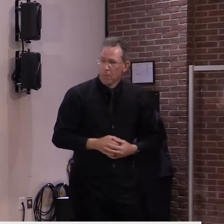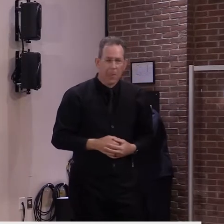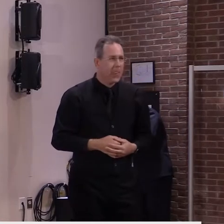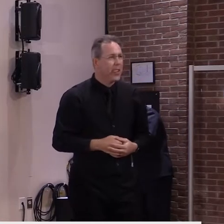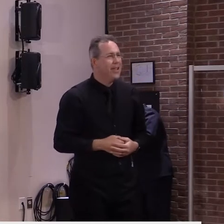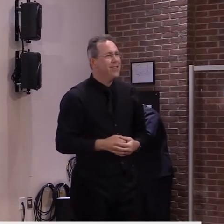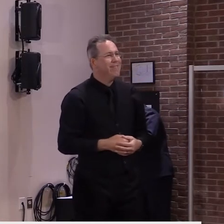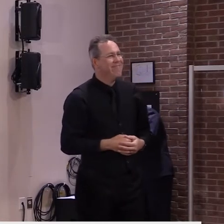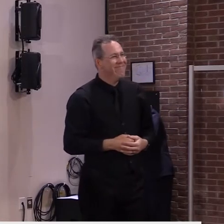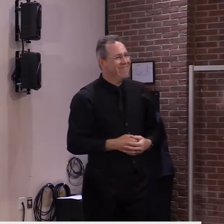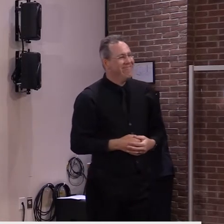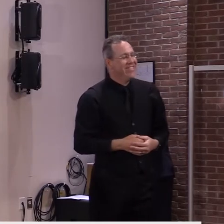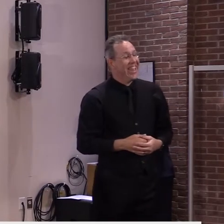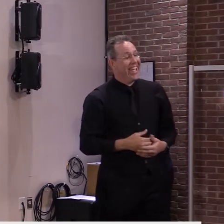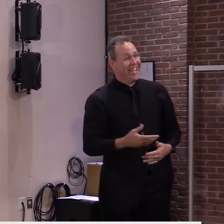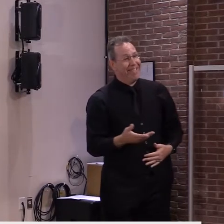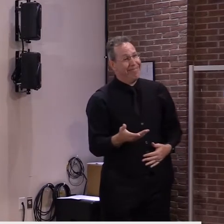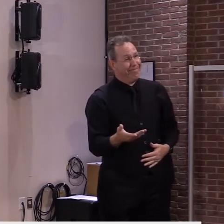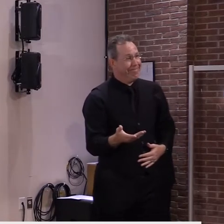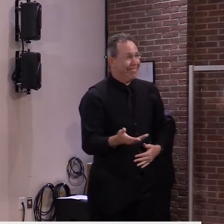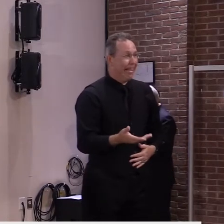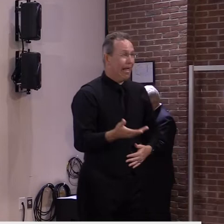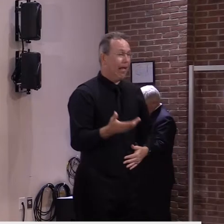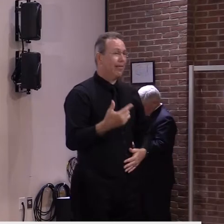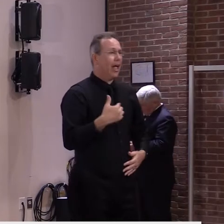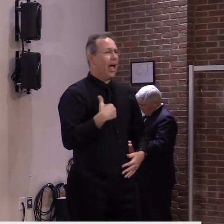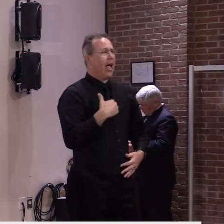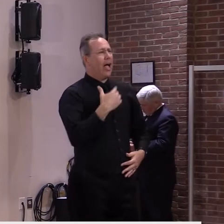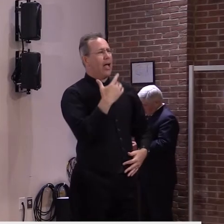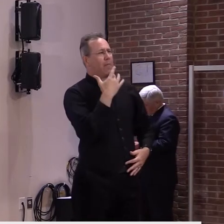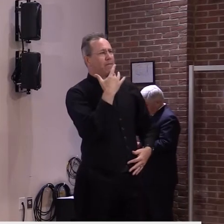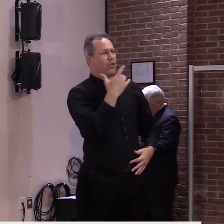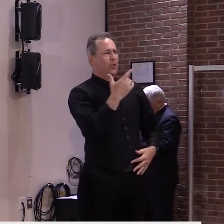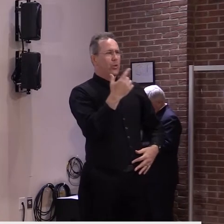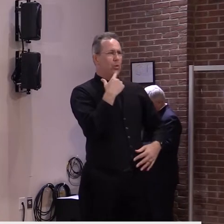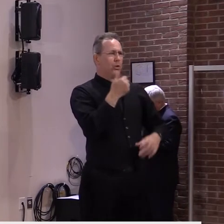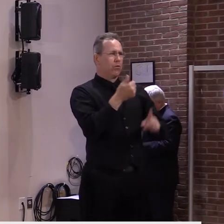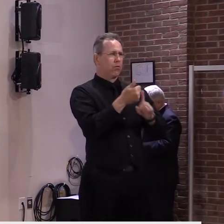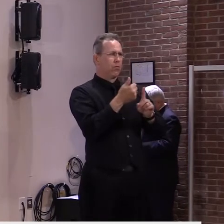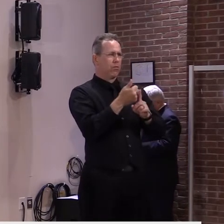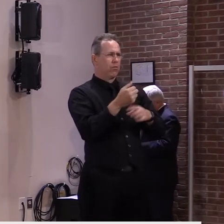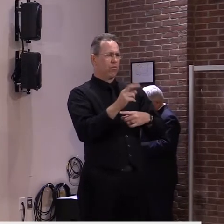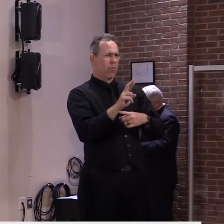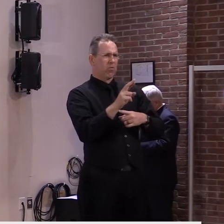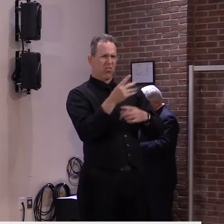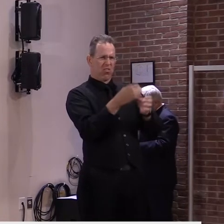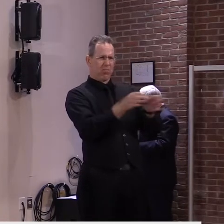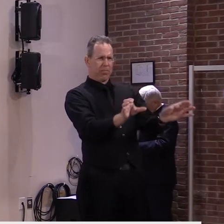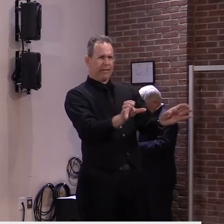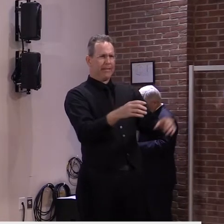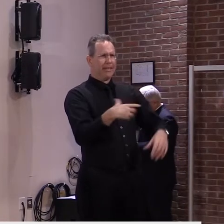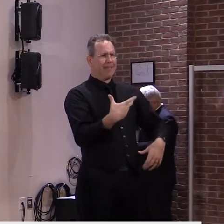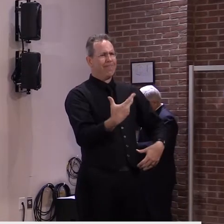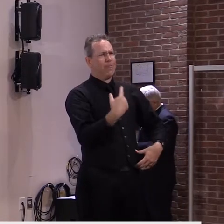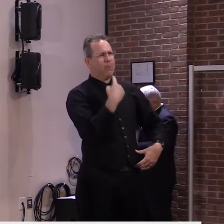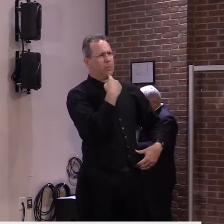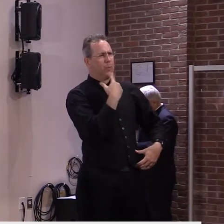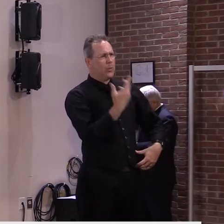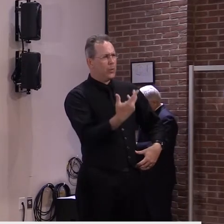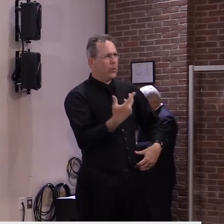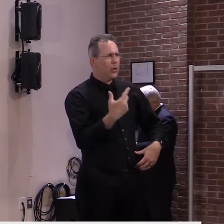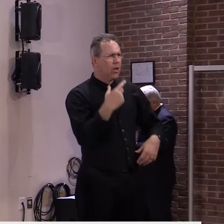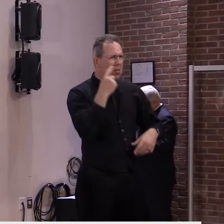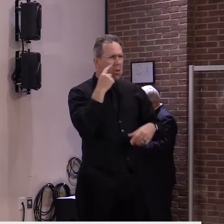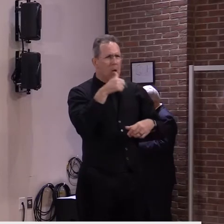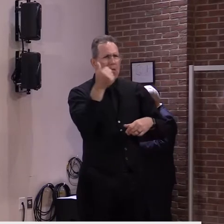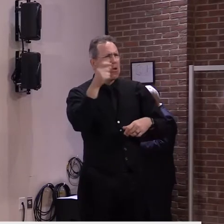are disenfranchised, myself included, and many other. I would say there's a few other governors throughout the country and